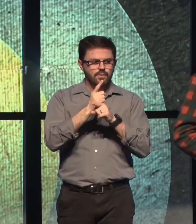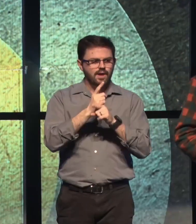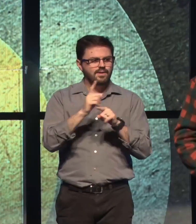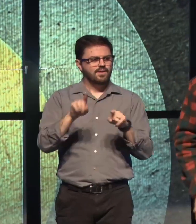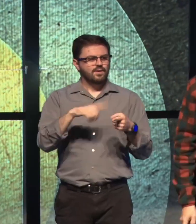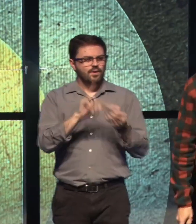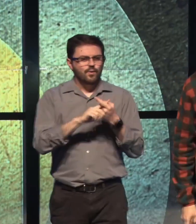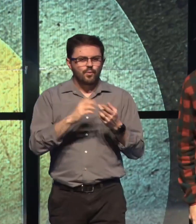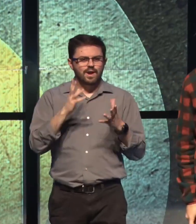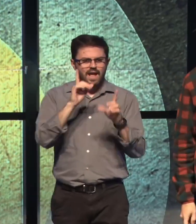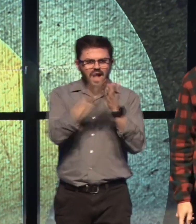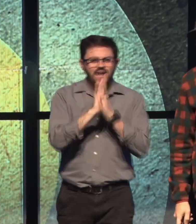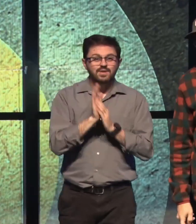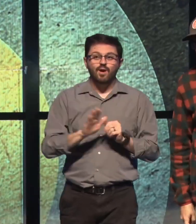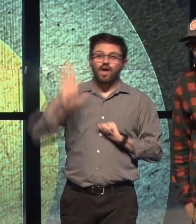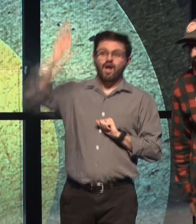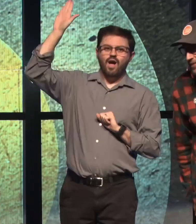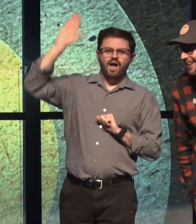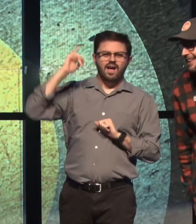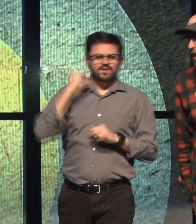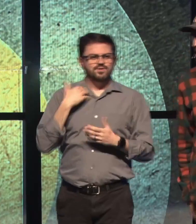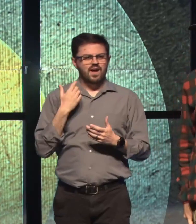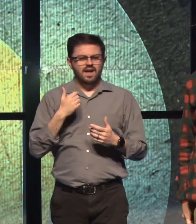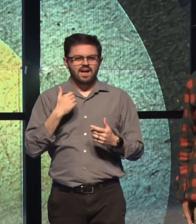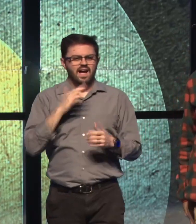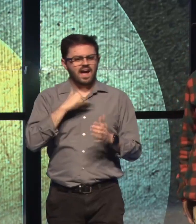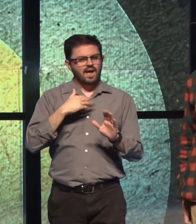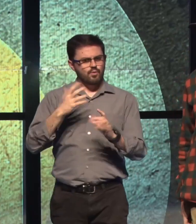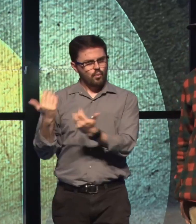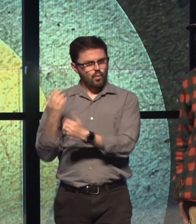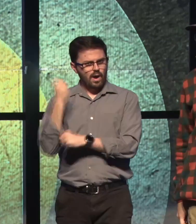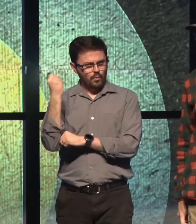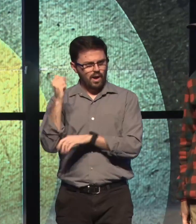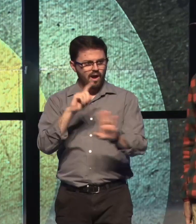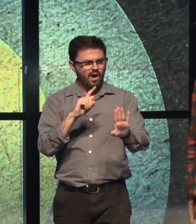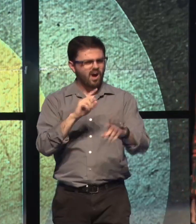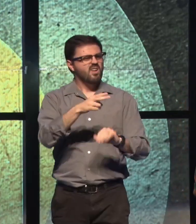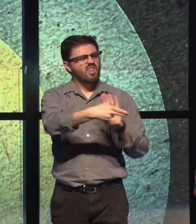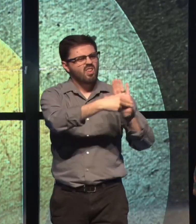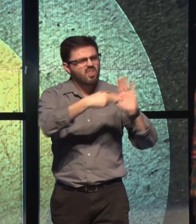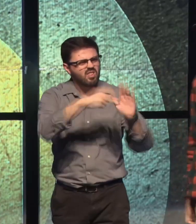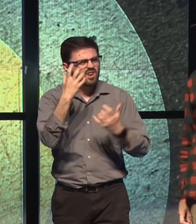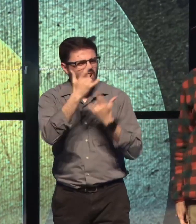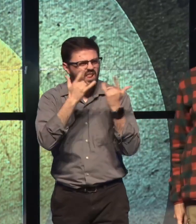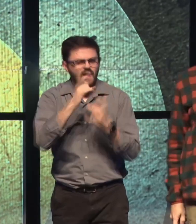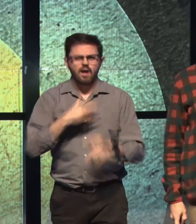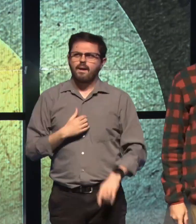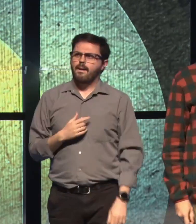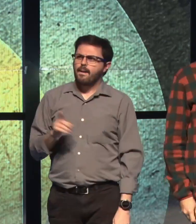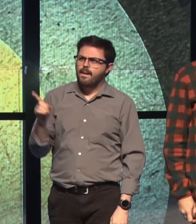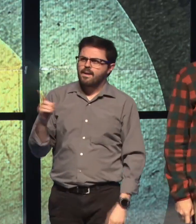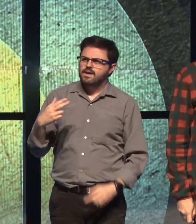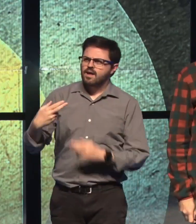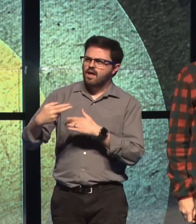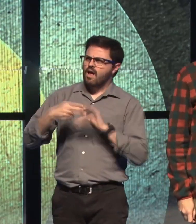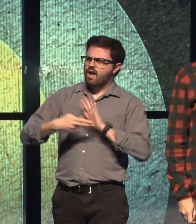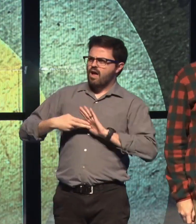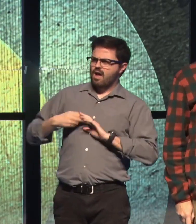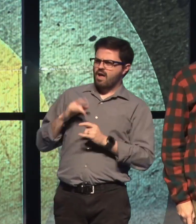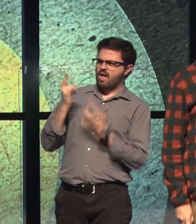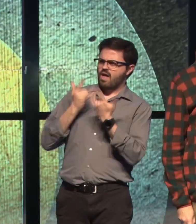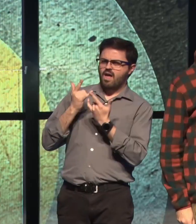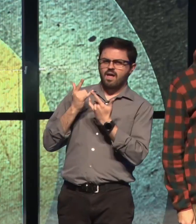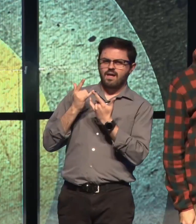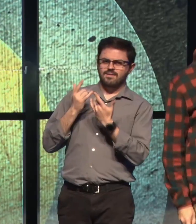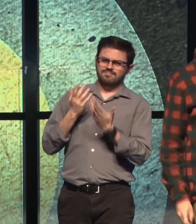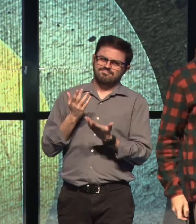because nobody would raise their hand after I threw that word out there. You'd be like, wait a second, did he just call me narcissistic? Probably